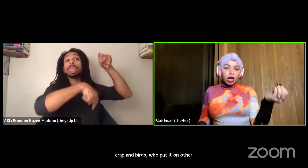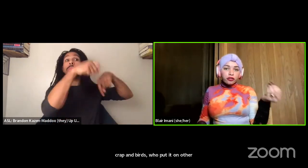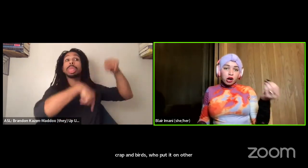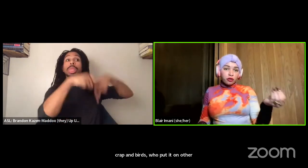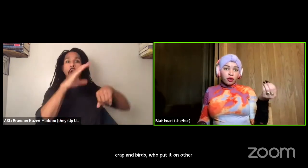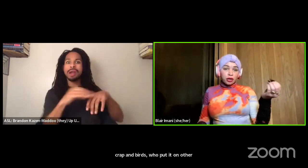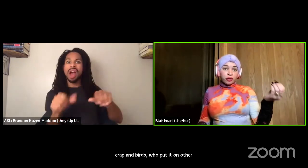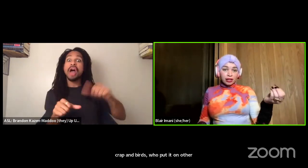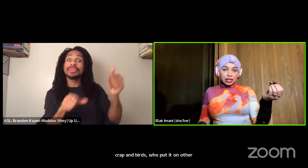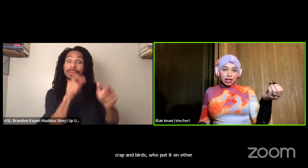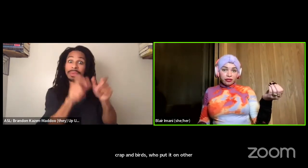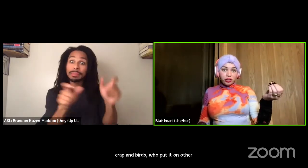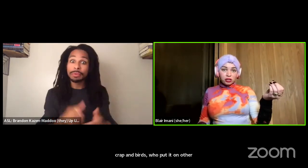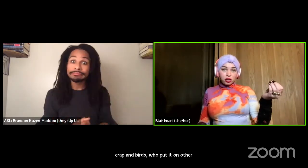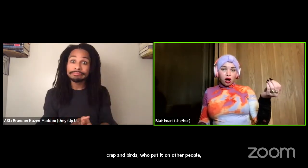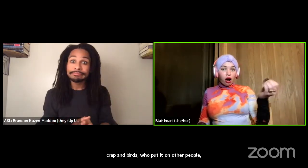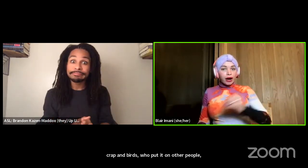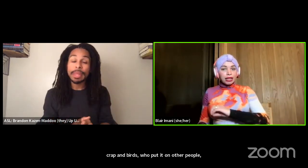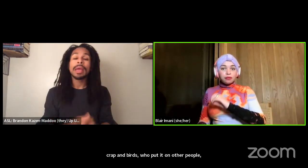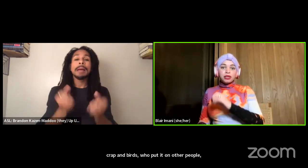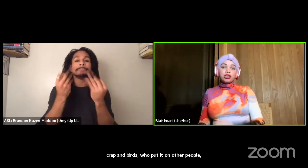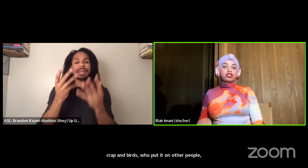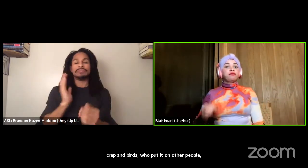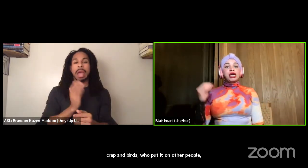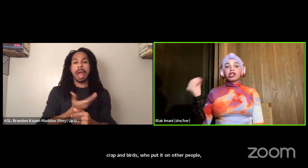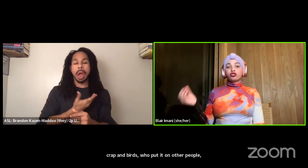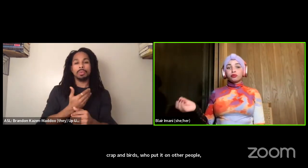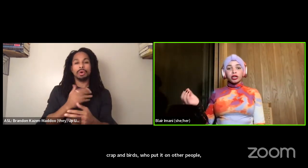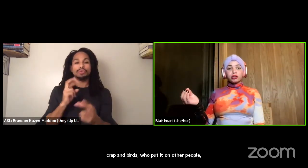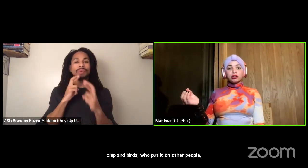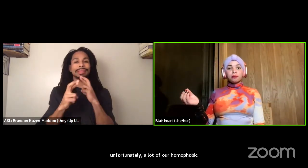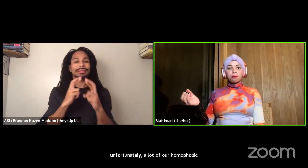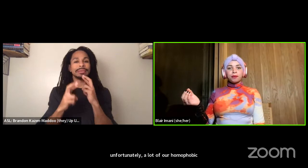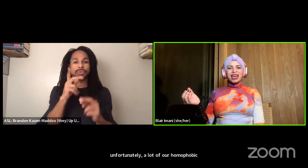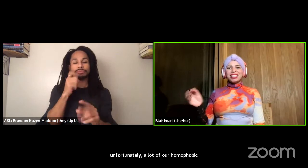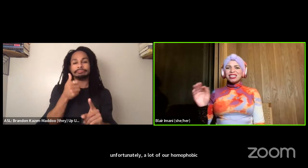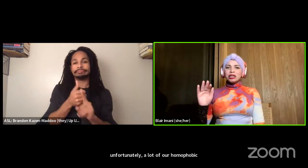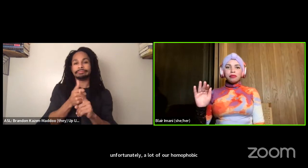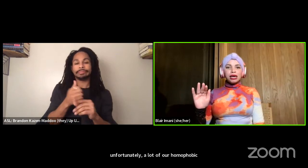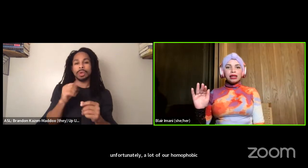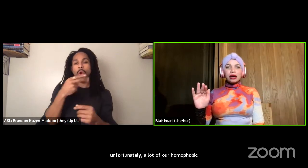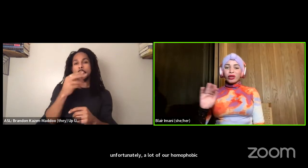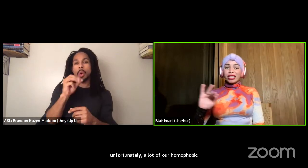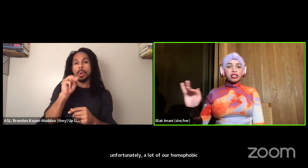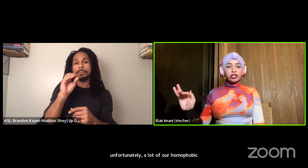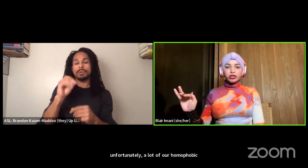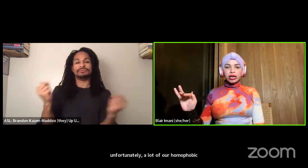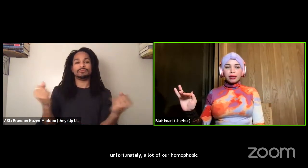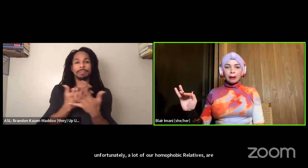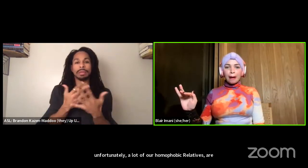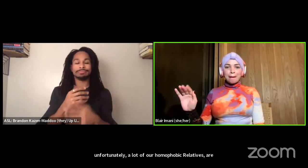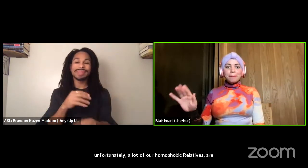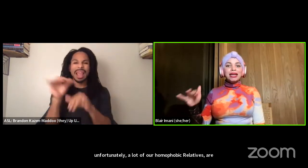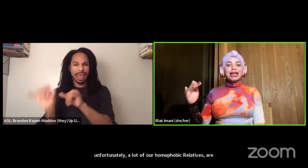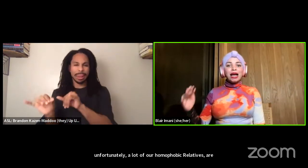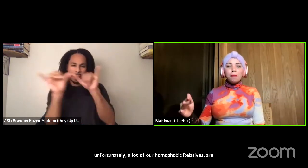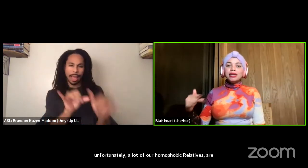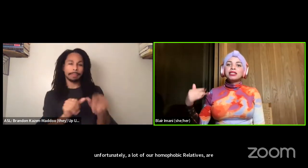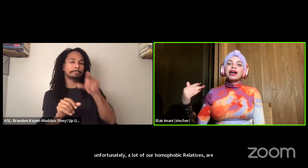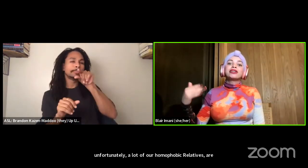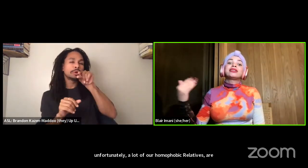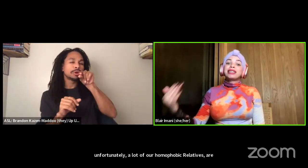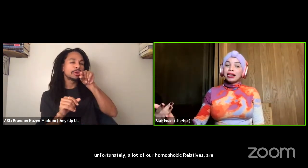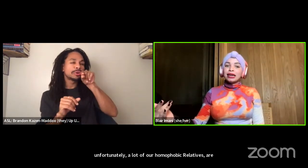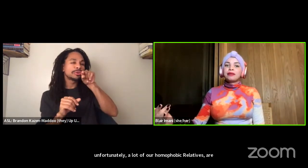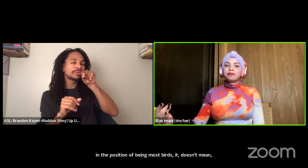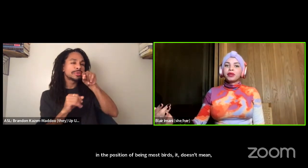Unfortunately, a lot of our homophobic relatives are in the position of being those birds. It doesn't mean that we excuse it, but it can help